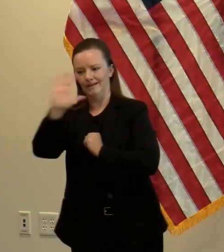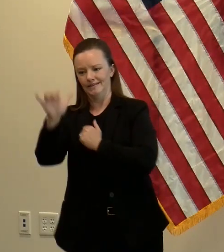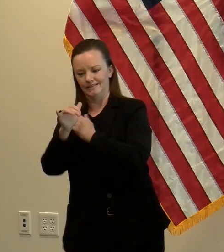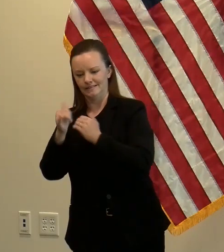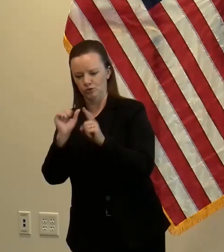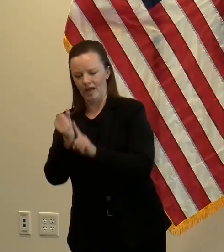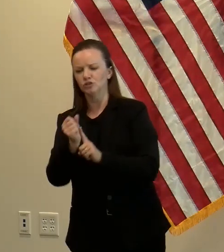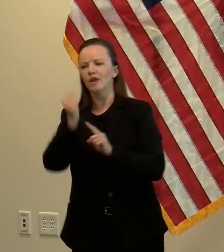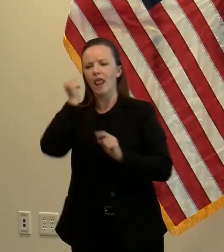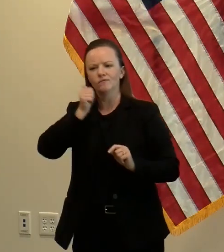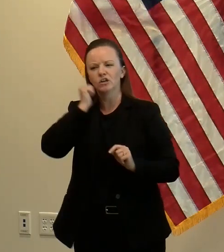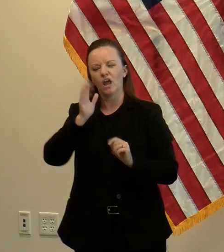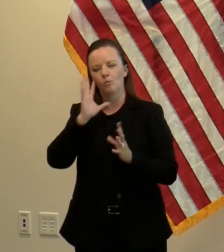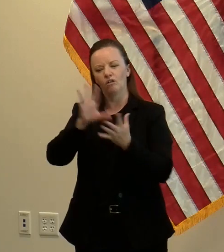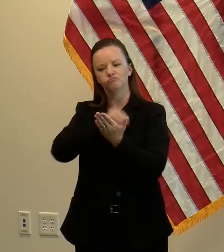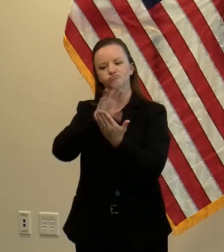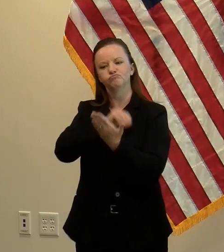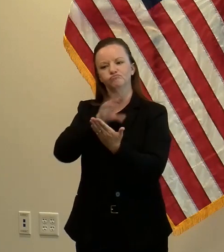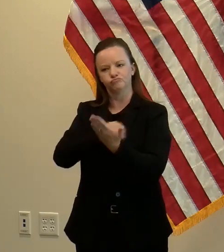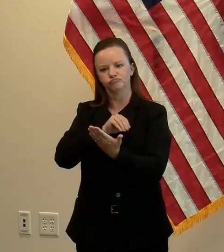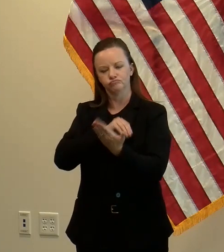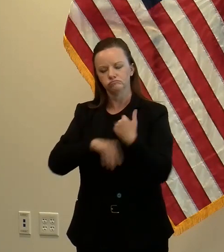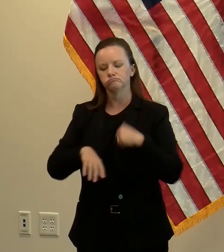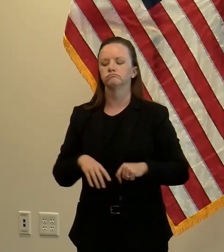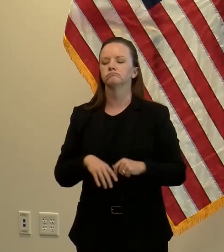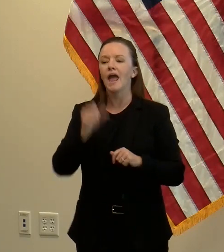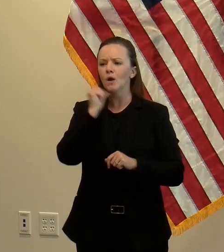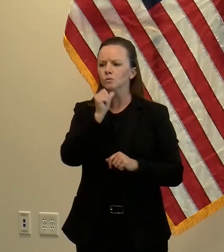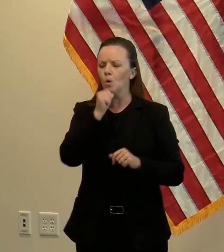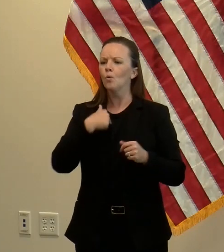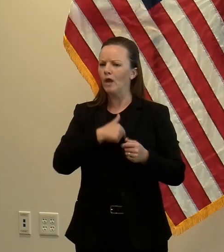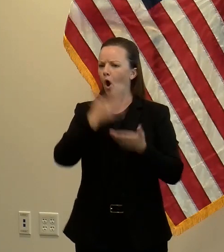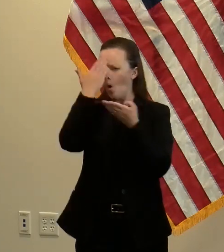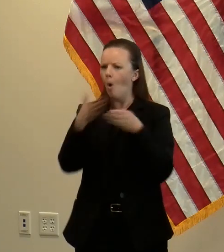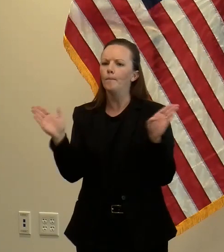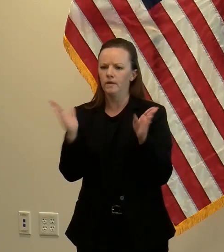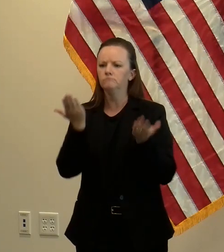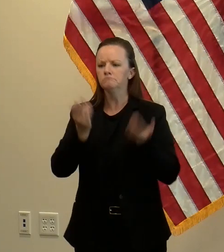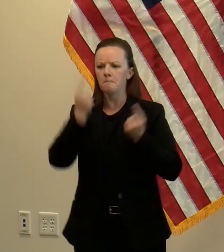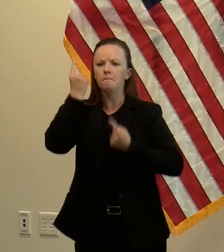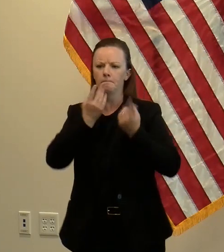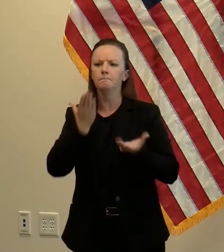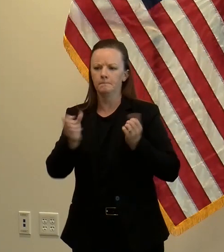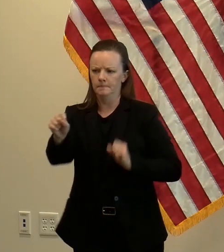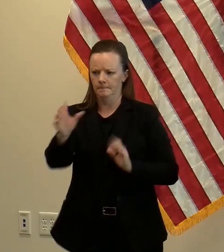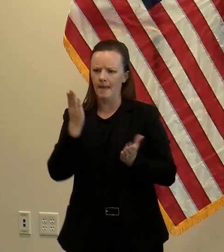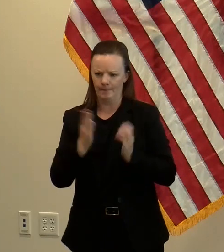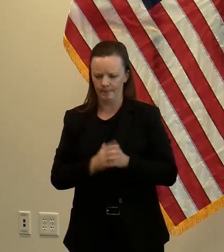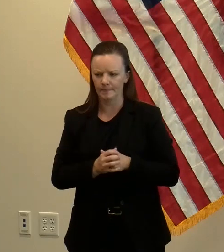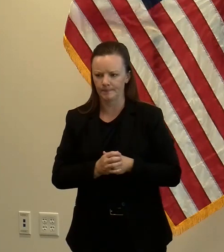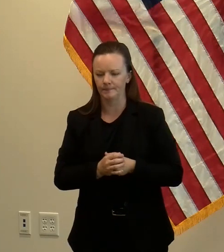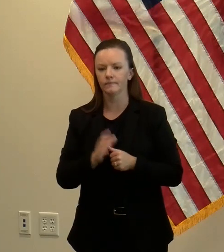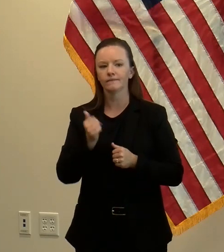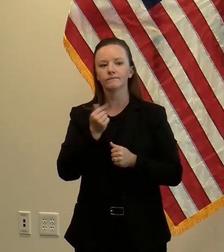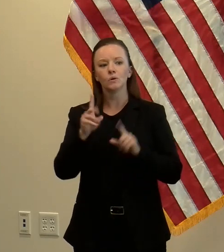it would be something that I think would be, it's something that Arizona is open-minded to, and I'm open-minded to.